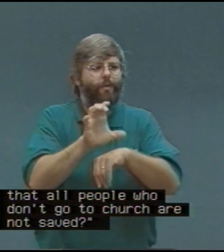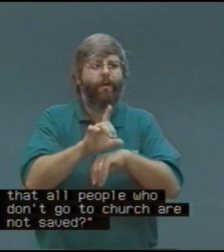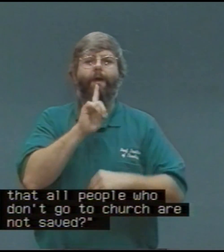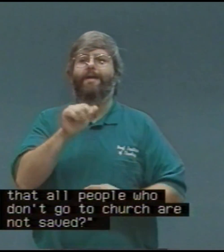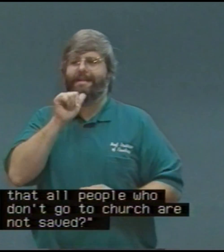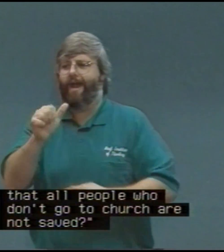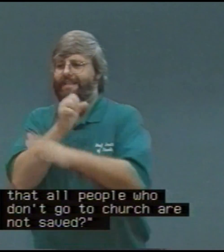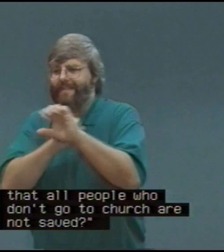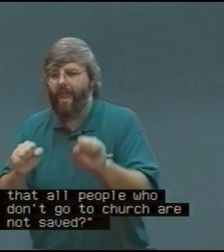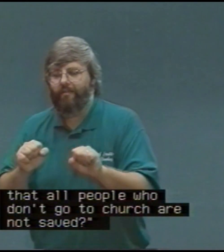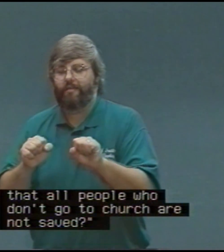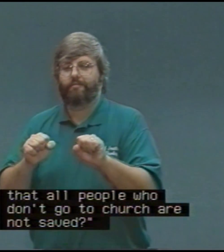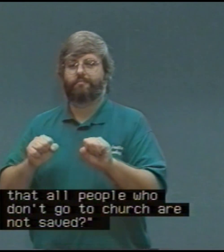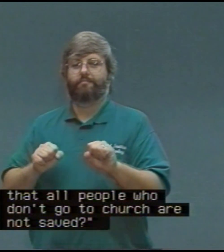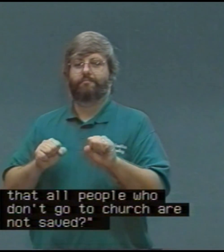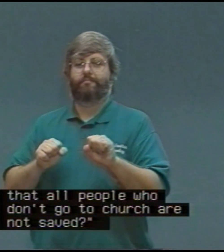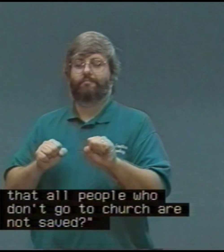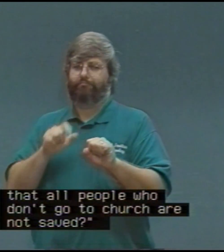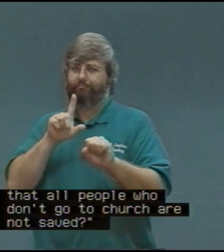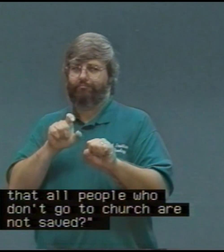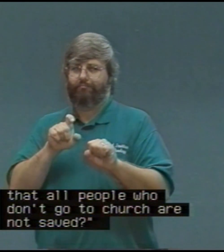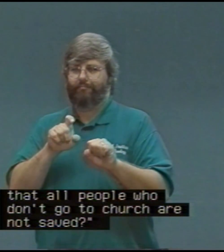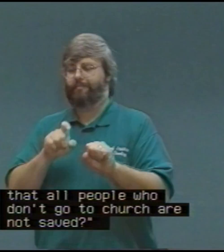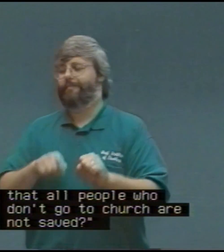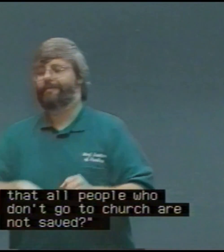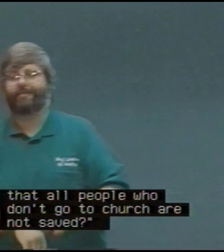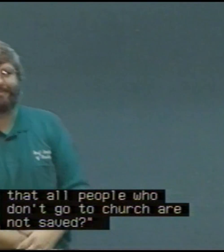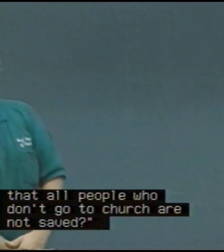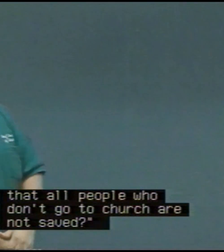that all people who don't go to church are not saved?